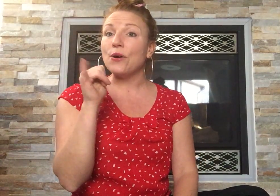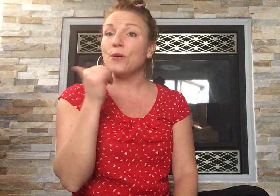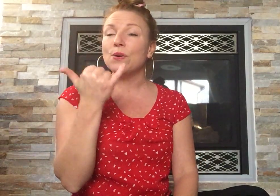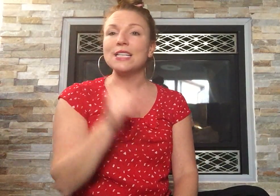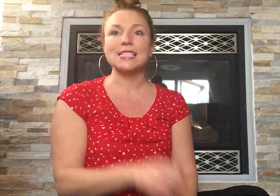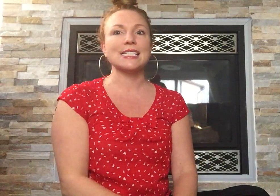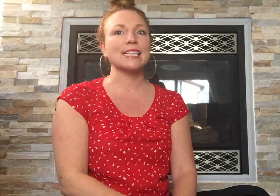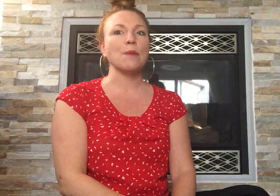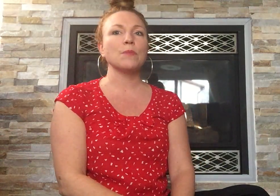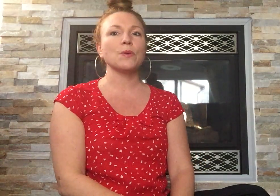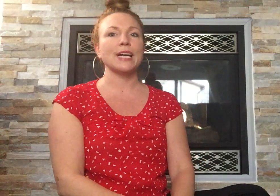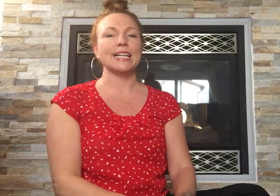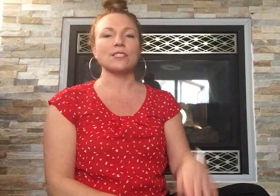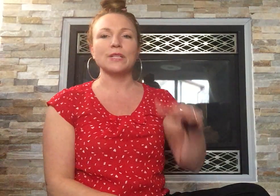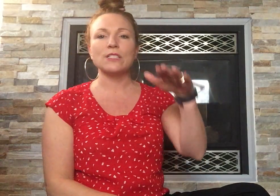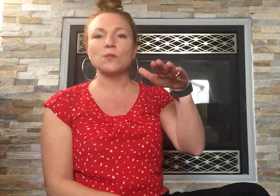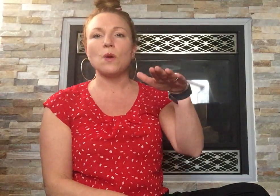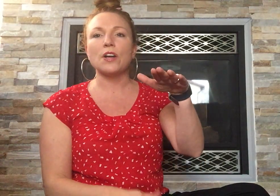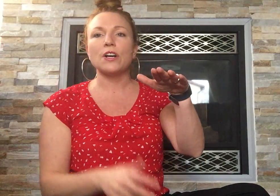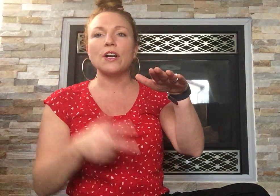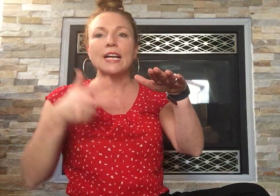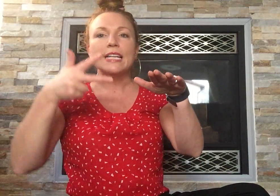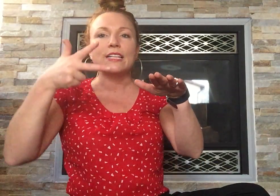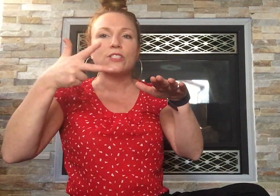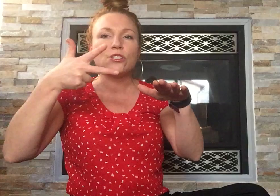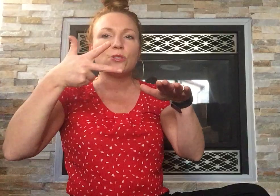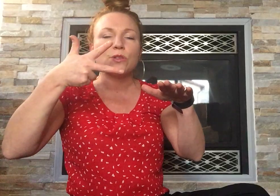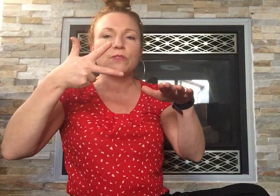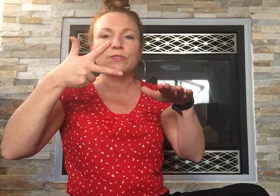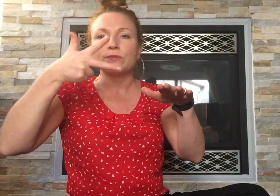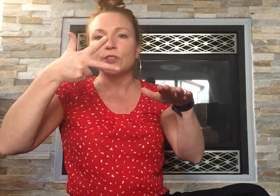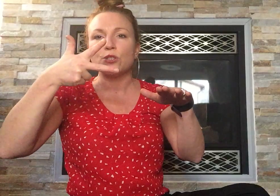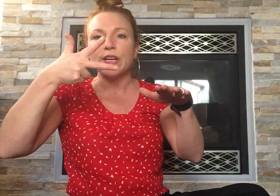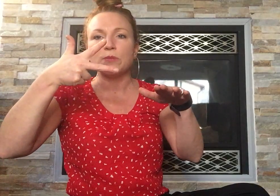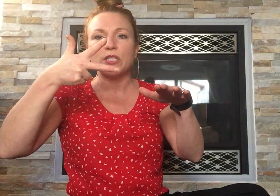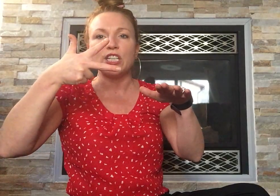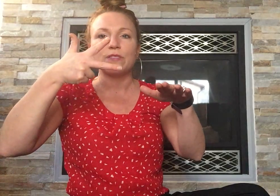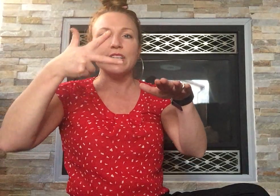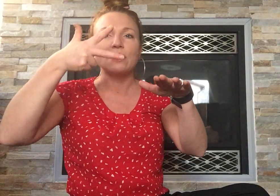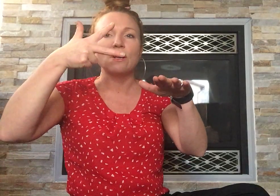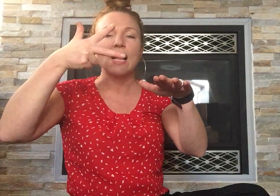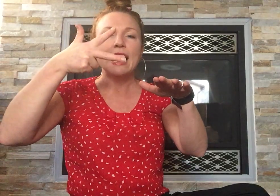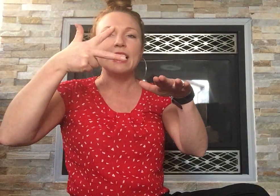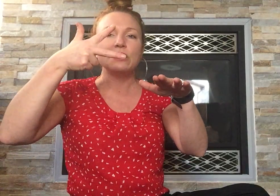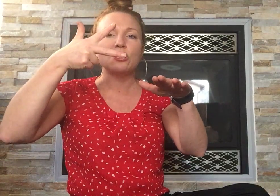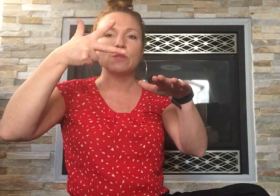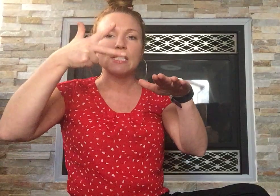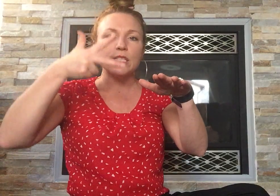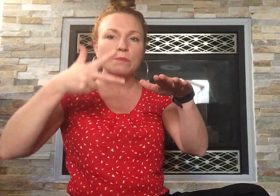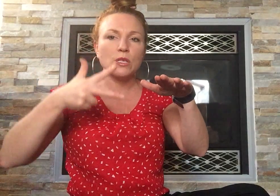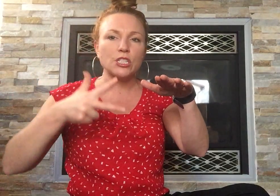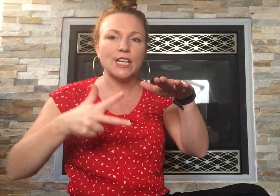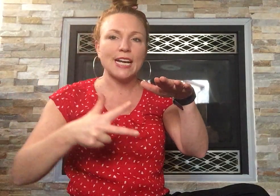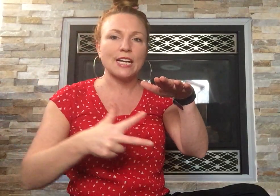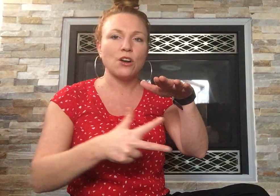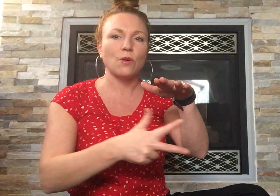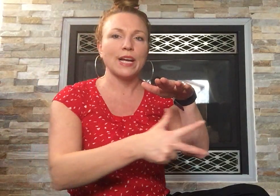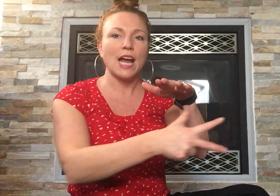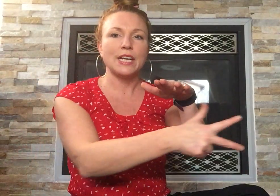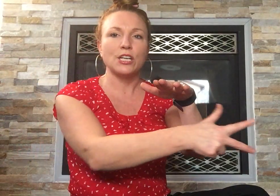yellow submarine. So here's the water. There's your sort of your transportation vehicle, and you show it submerging and going under